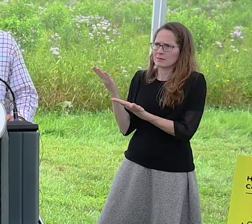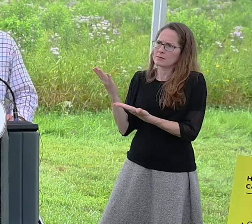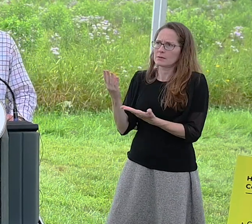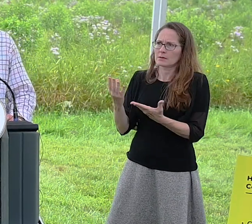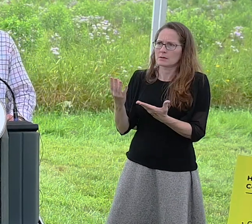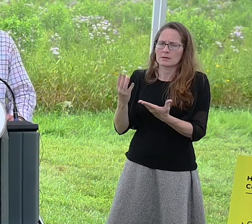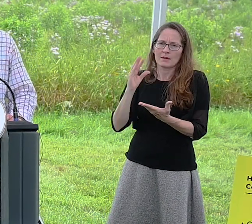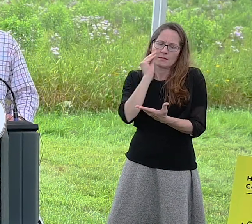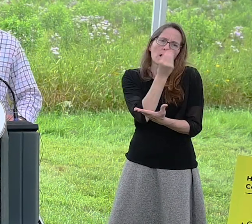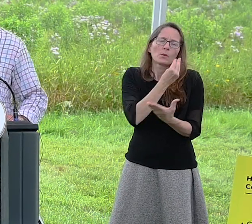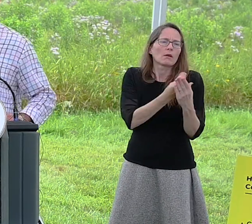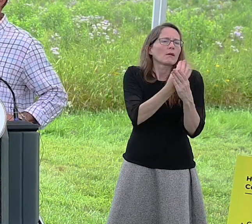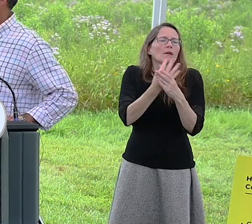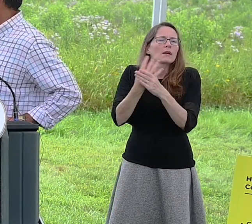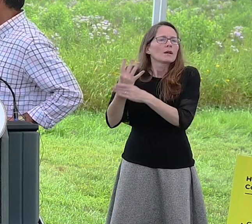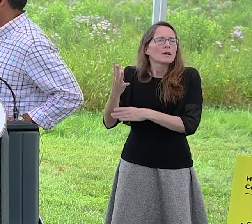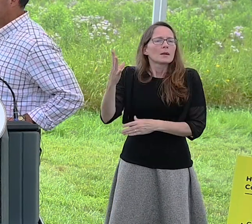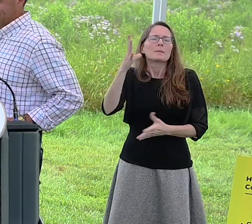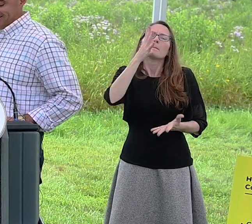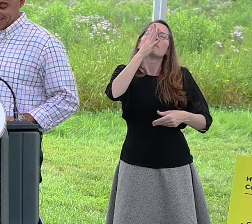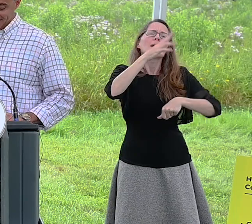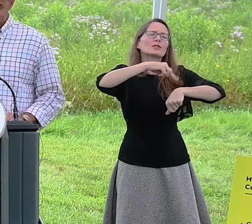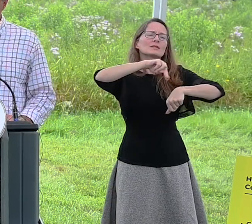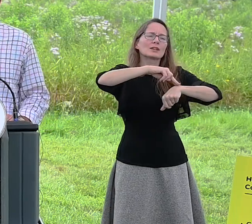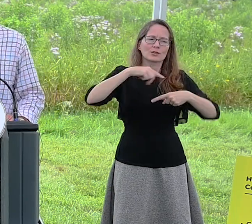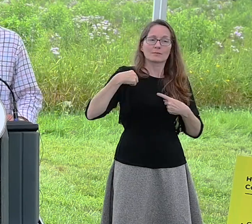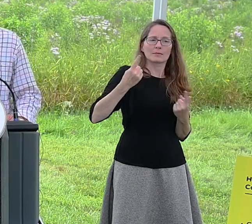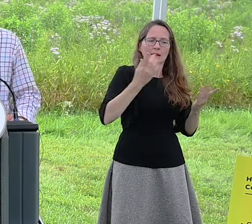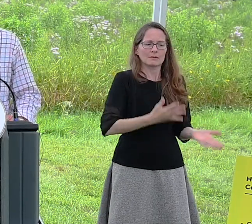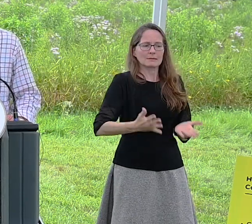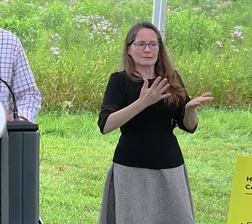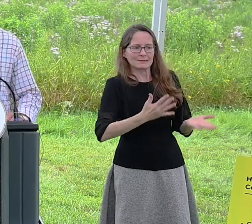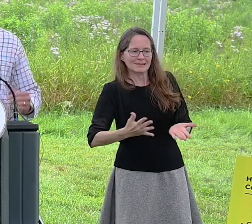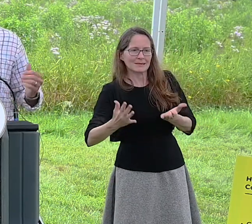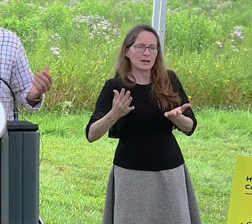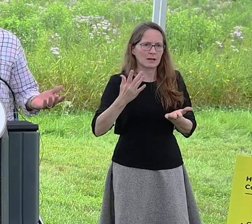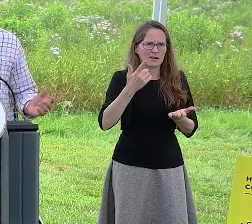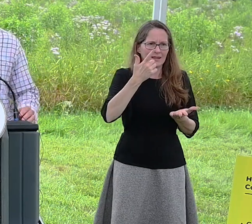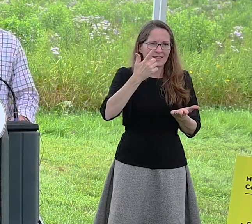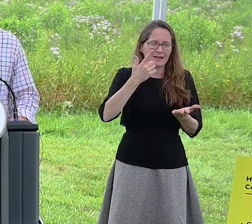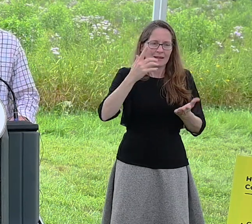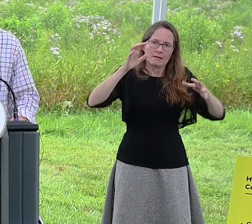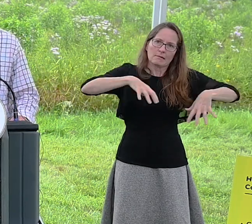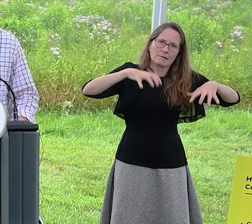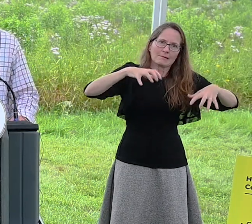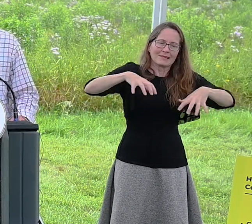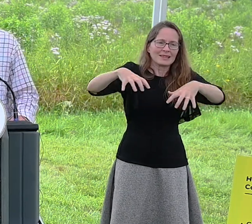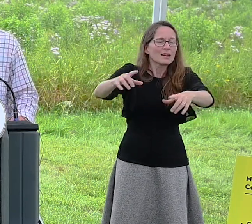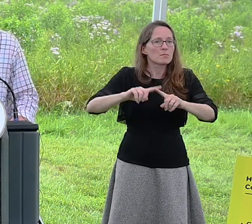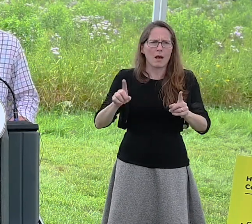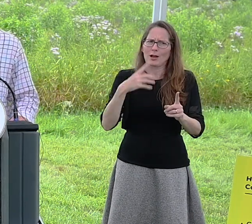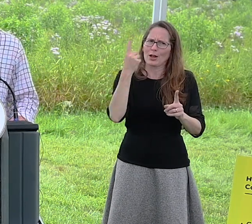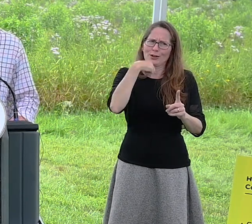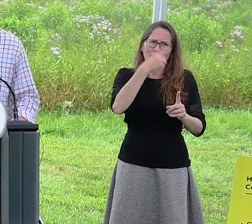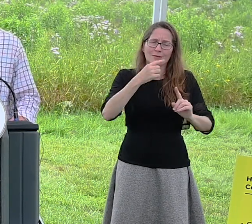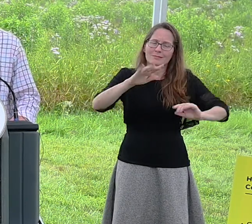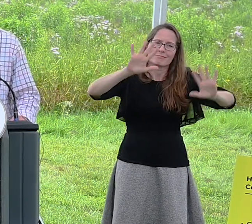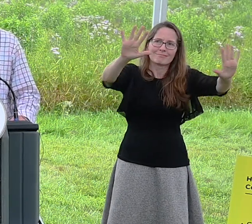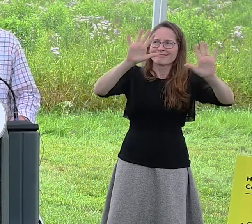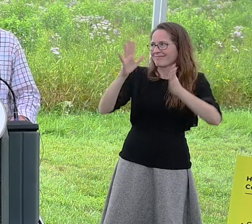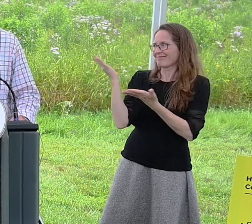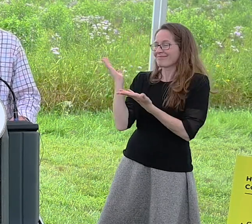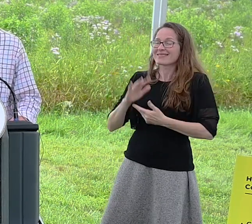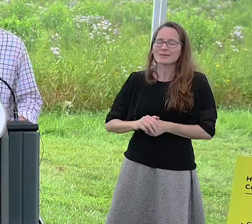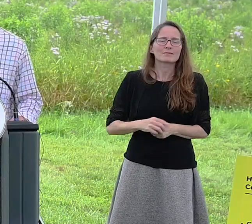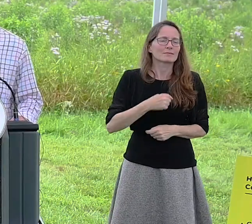preparing us for with all this rain because it looks amazing. I'm excited to announce this new partnership with Howard County to